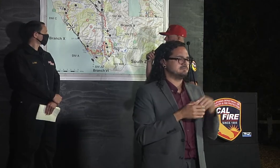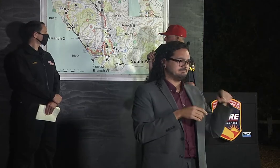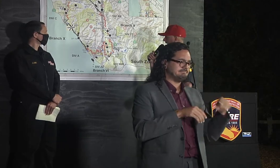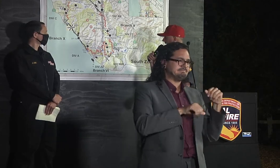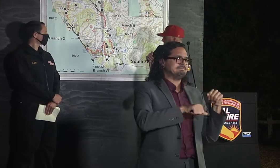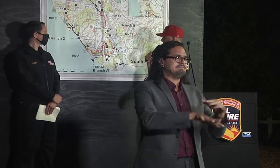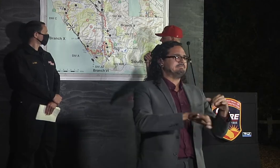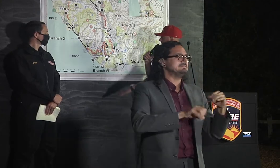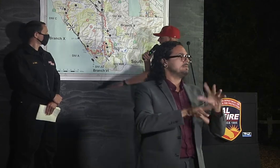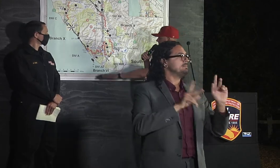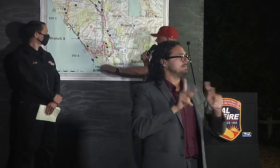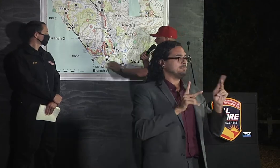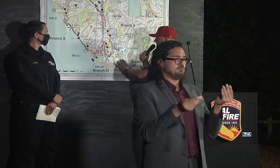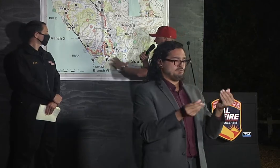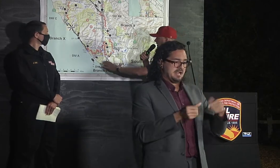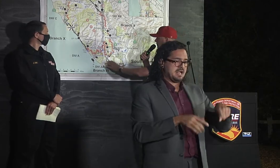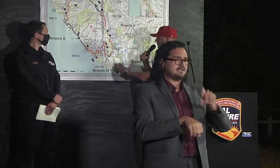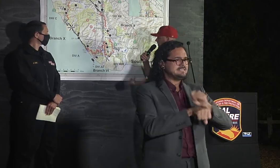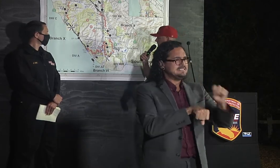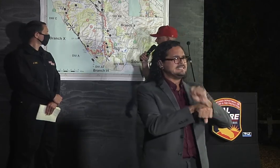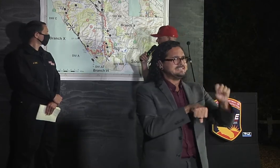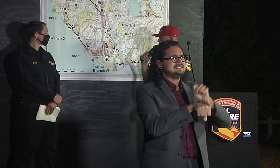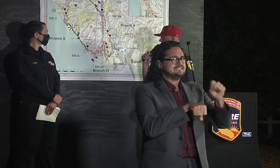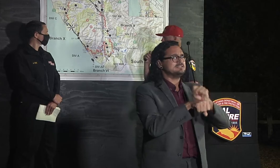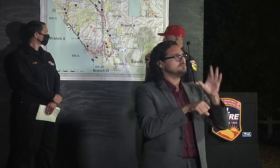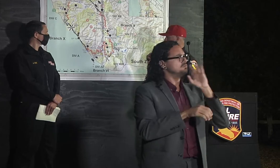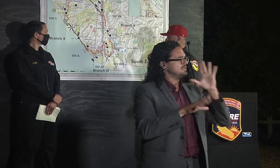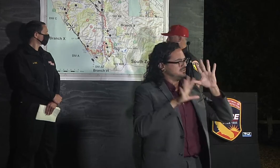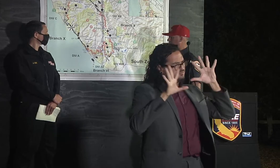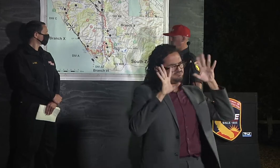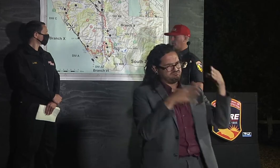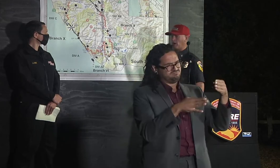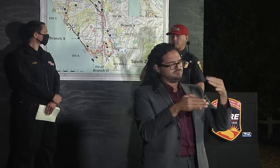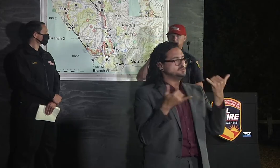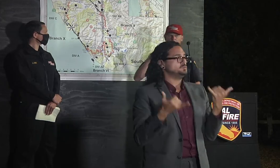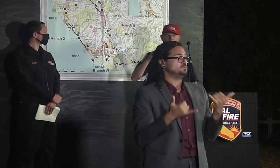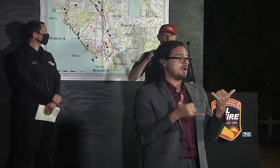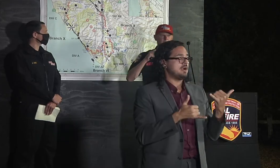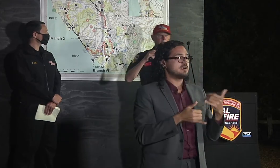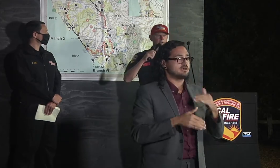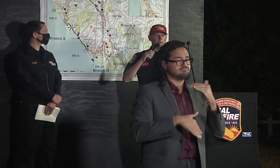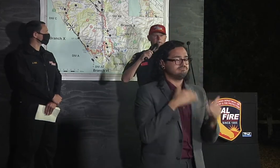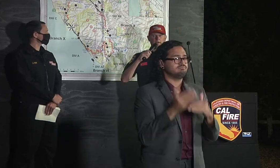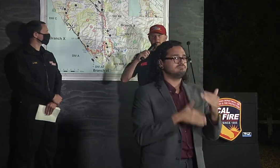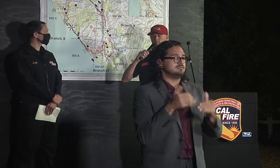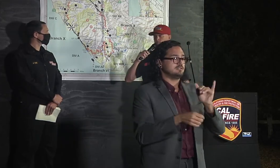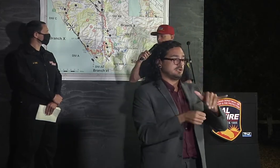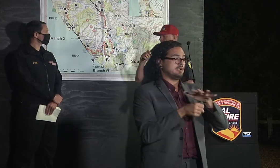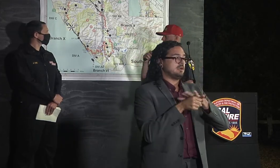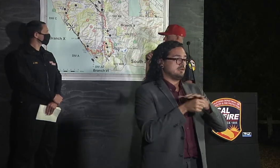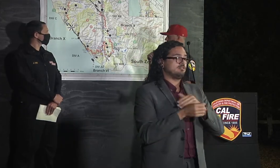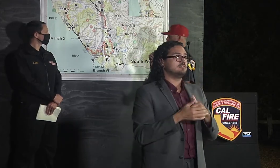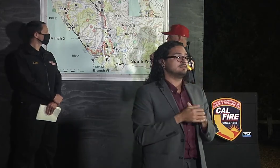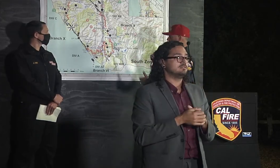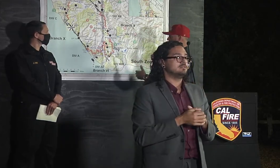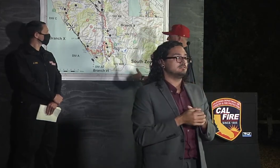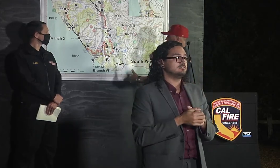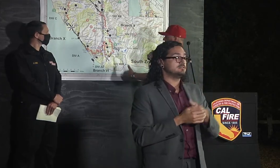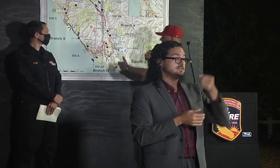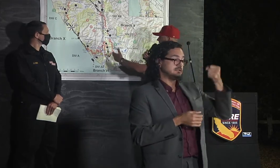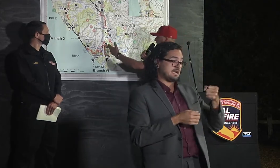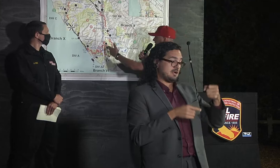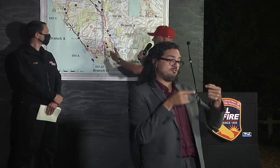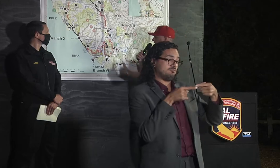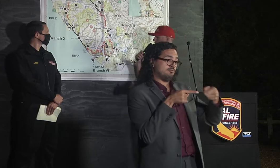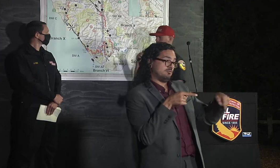pretty darn hard today. Along the south, our control lines are holding. We continue a mop-up phase there. There is some smokes that pop